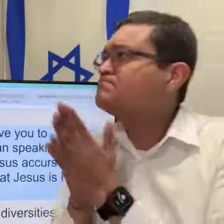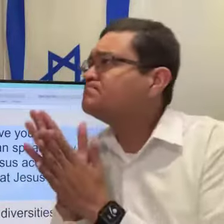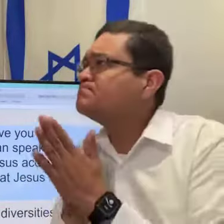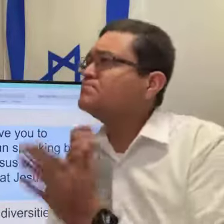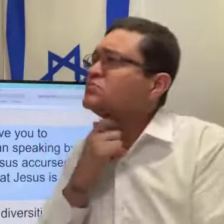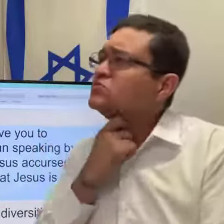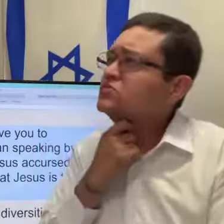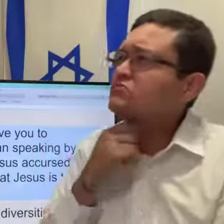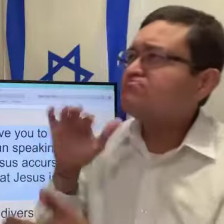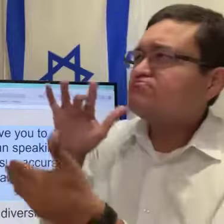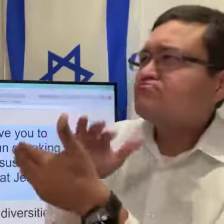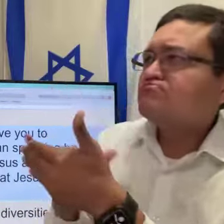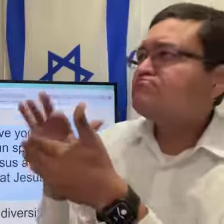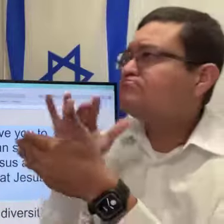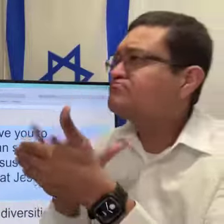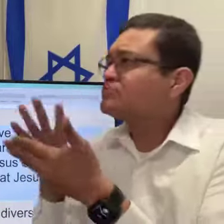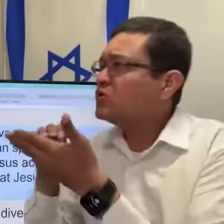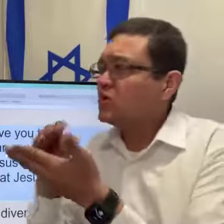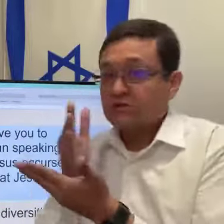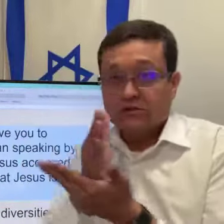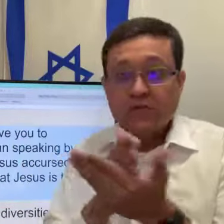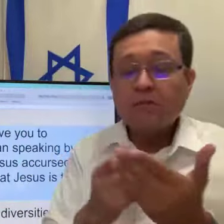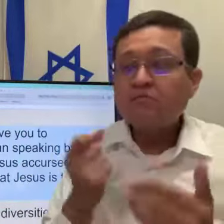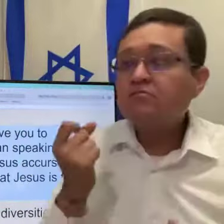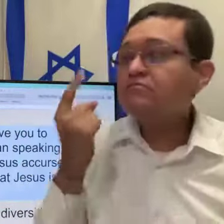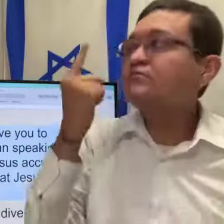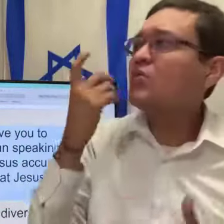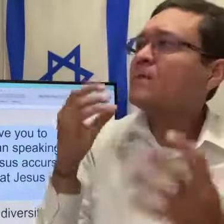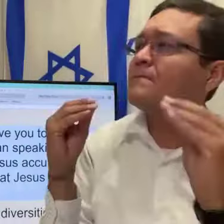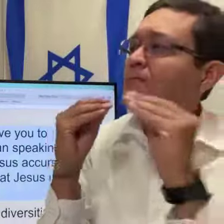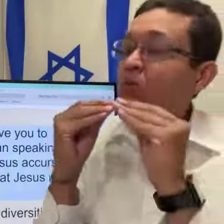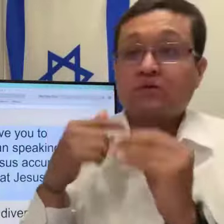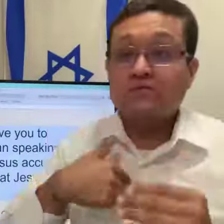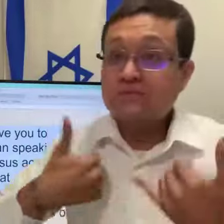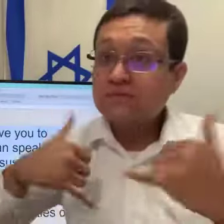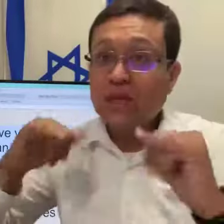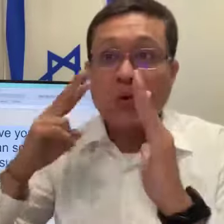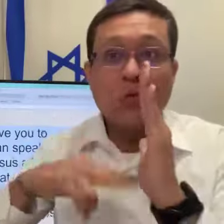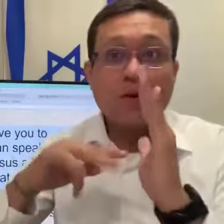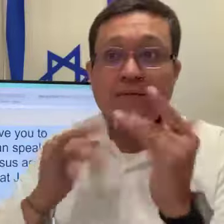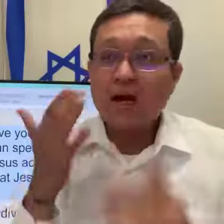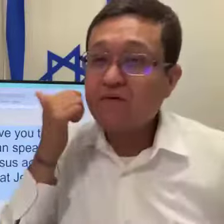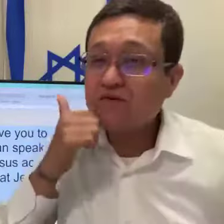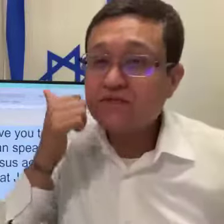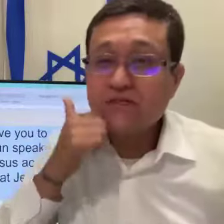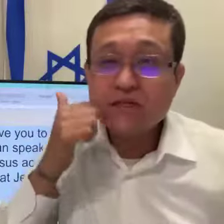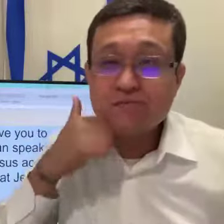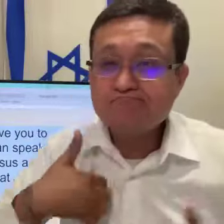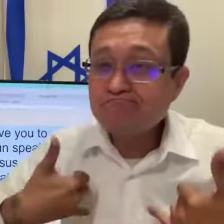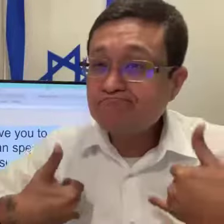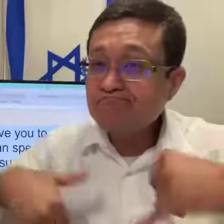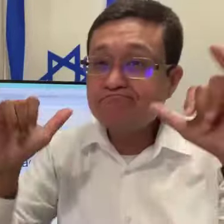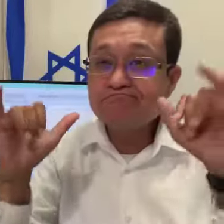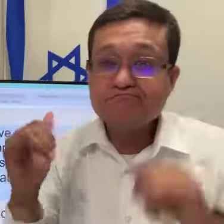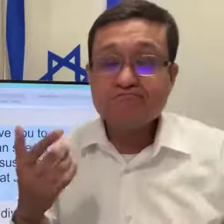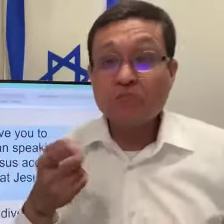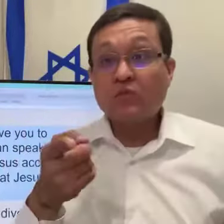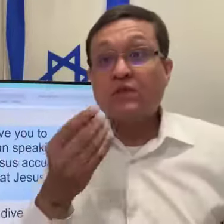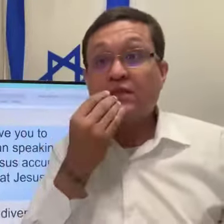that every one of you are curious on learning. And some have a full revelation, and some are still learning every single day.